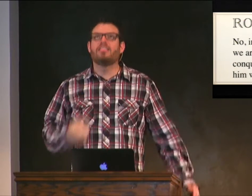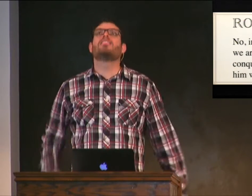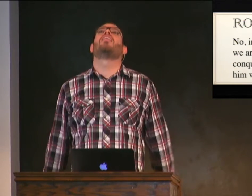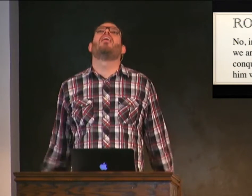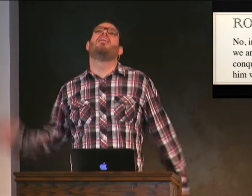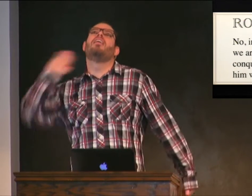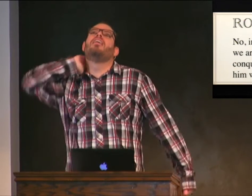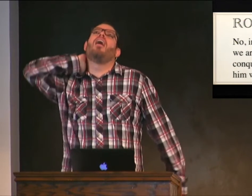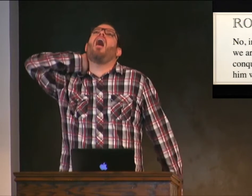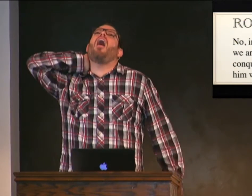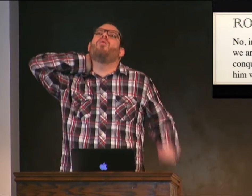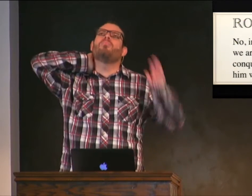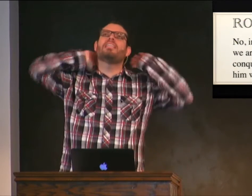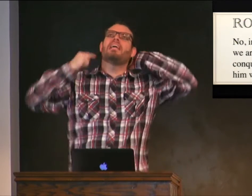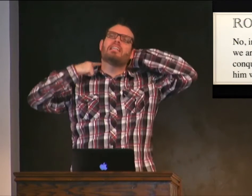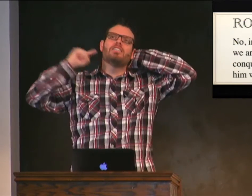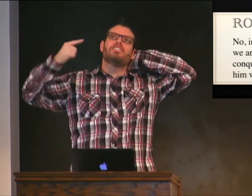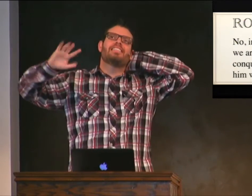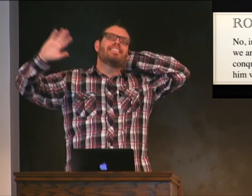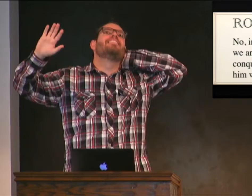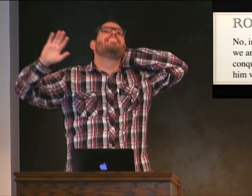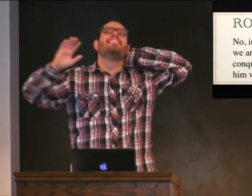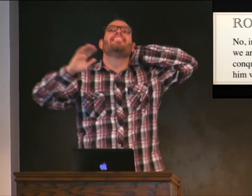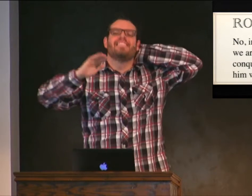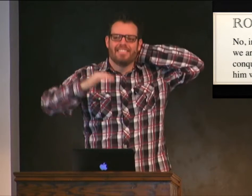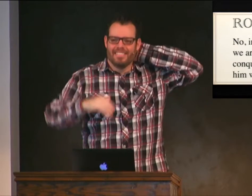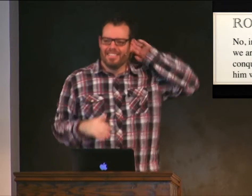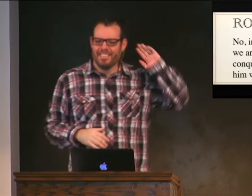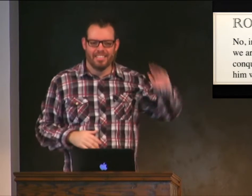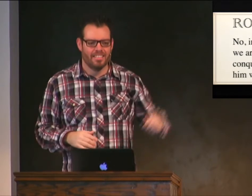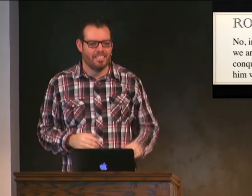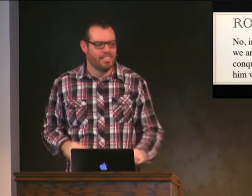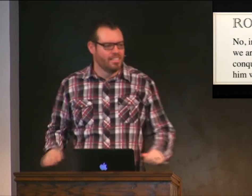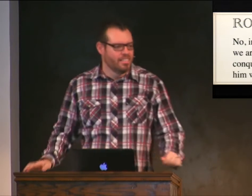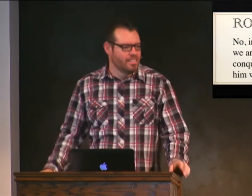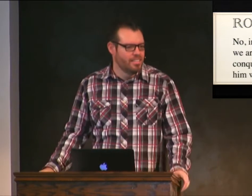So it'd be like this. Oh, my neck hurts.